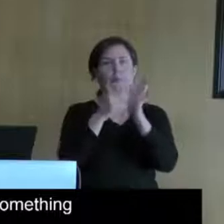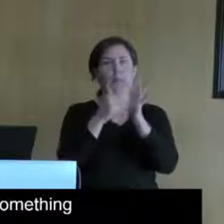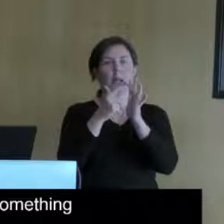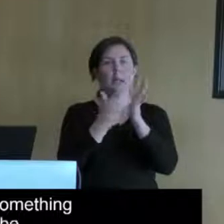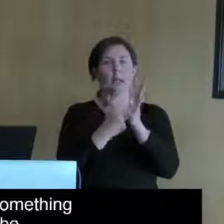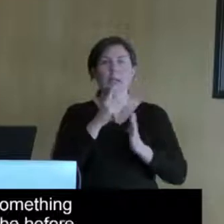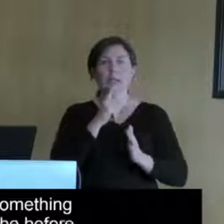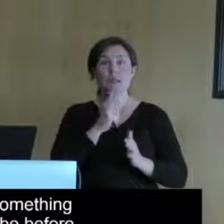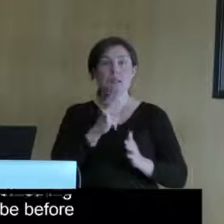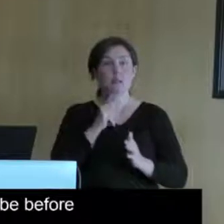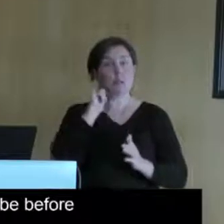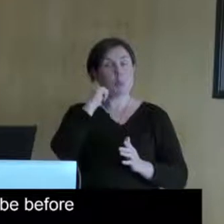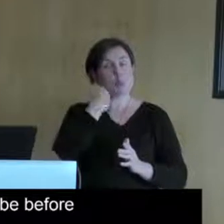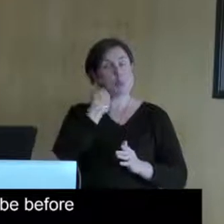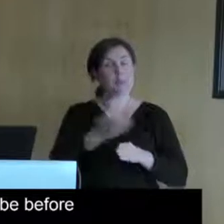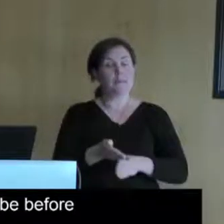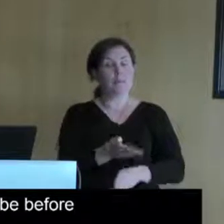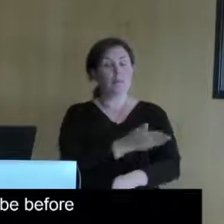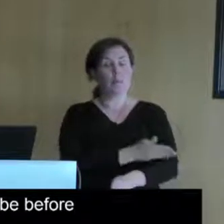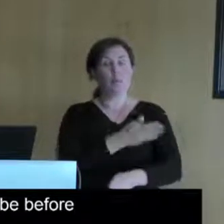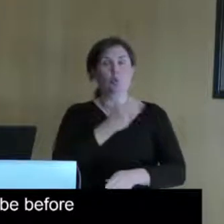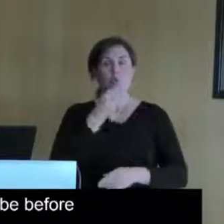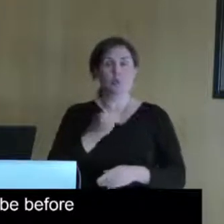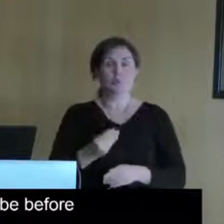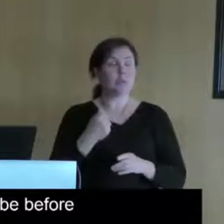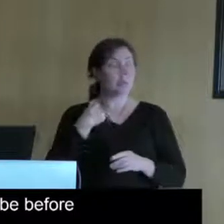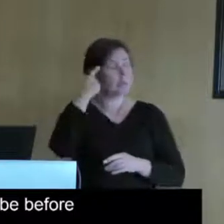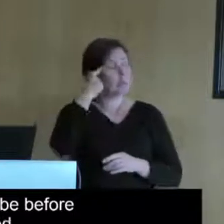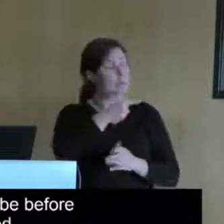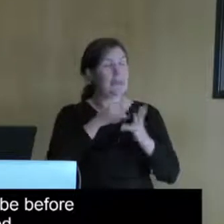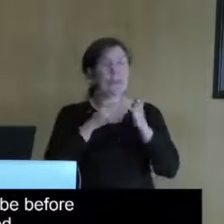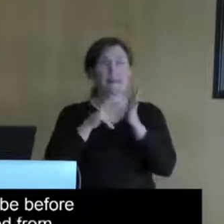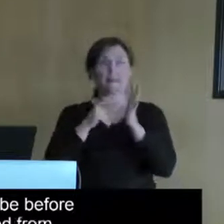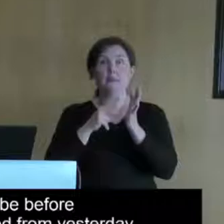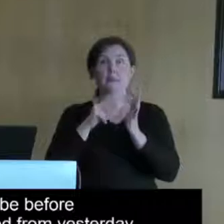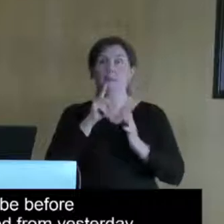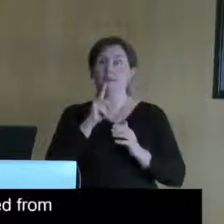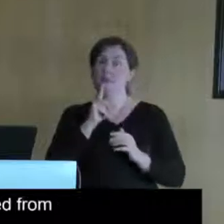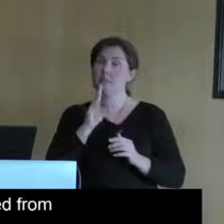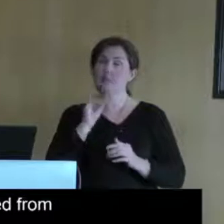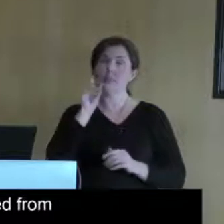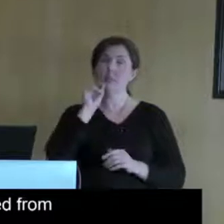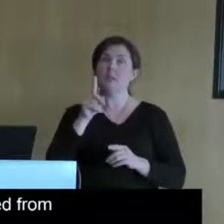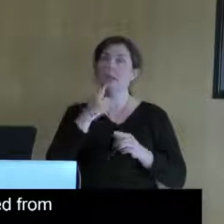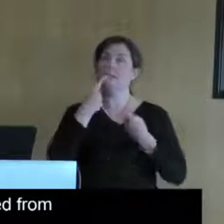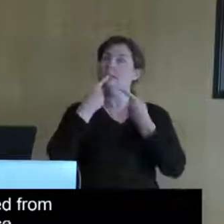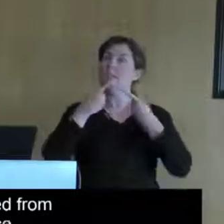get the sense of my feeling about that, that we'll get something substantial.